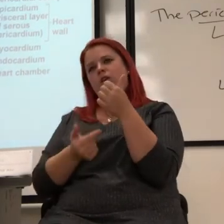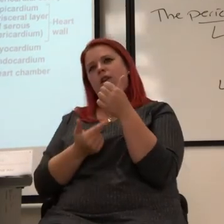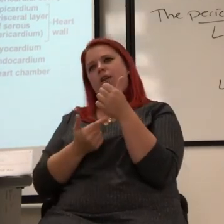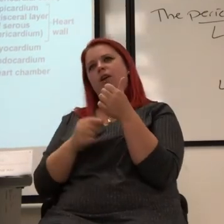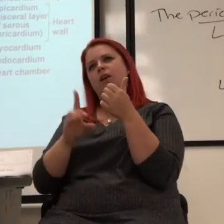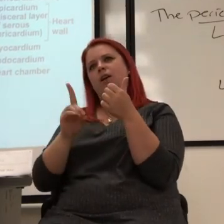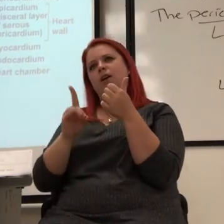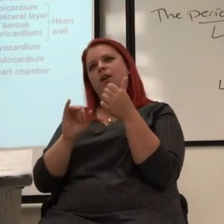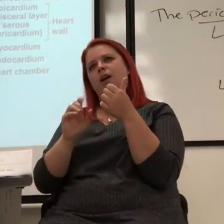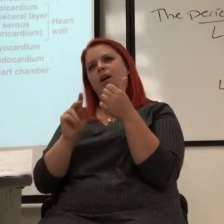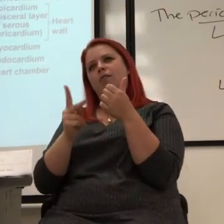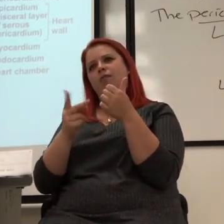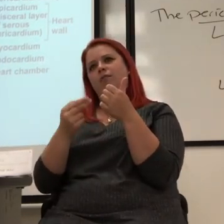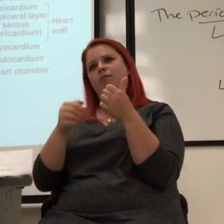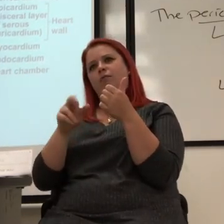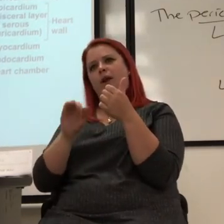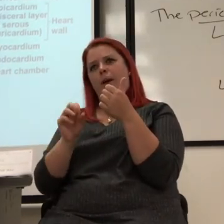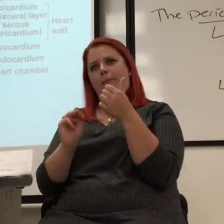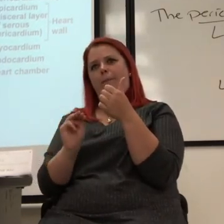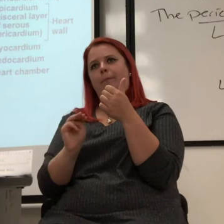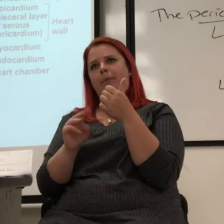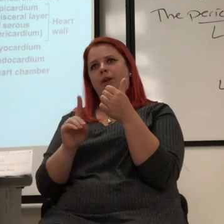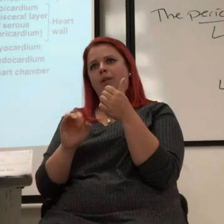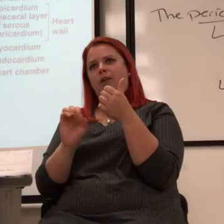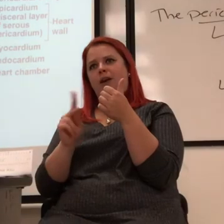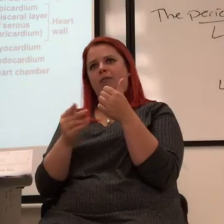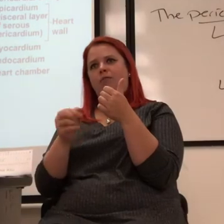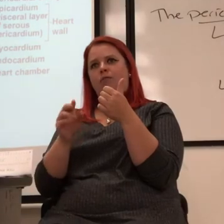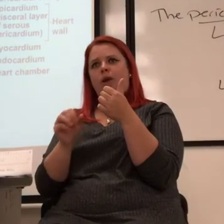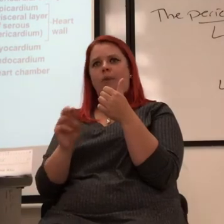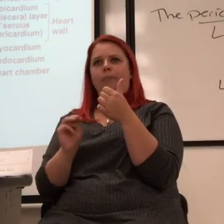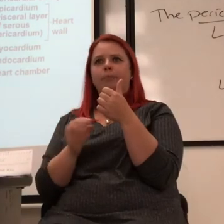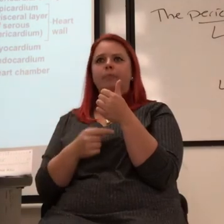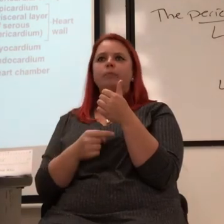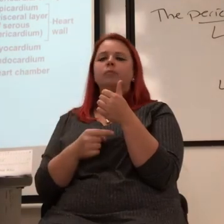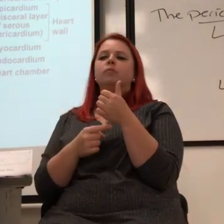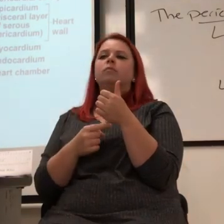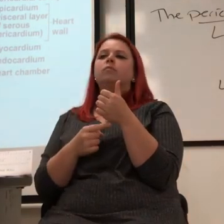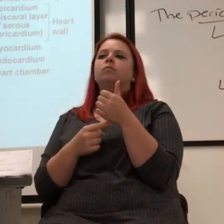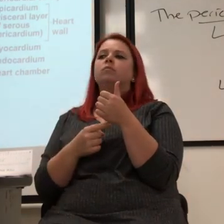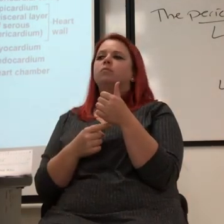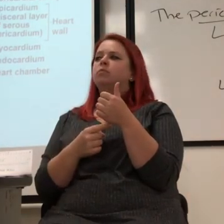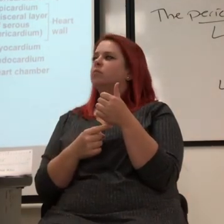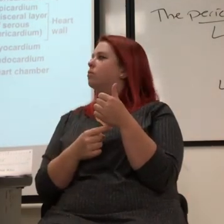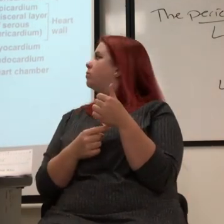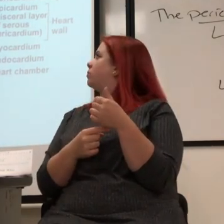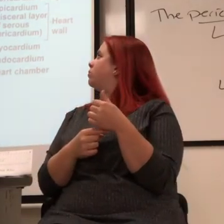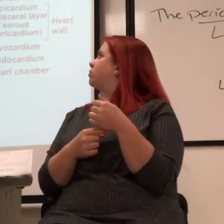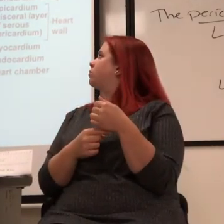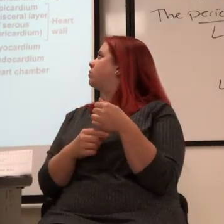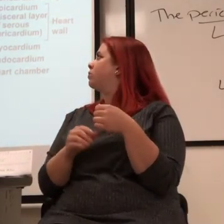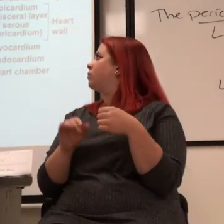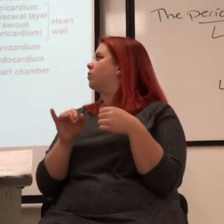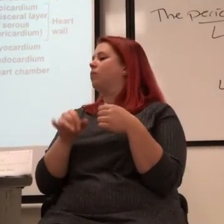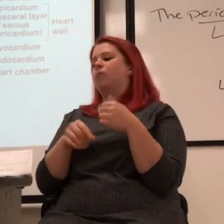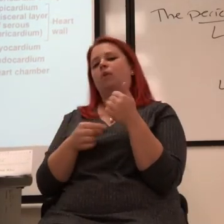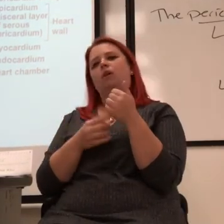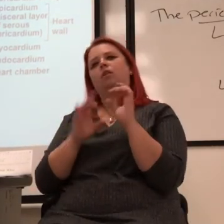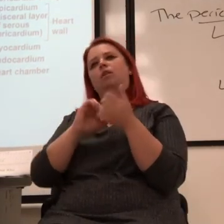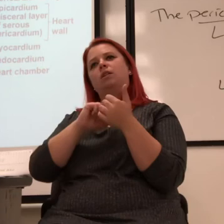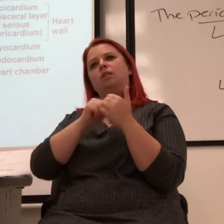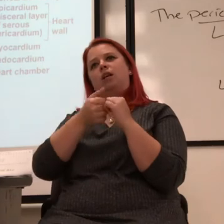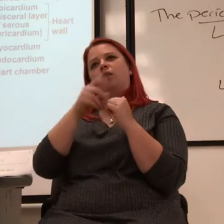there. Okay. The diaphragm is how the pericardium attaches the